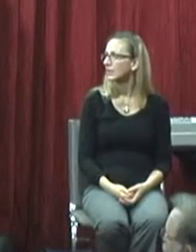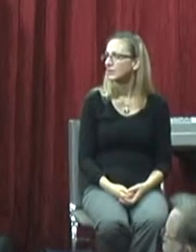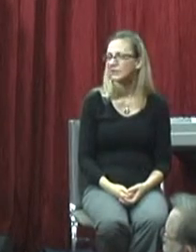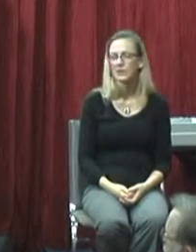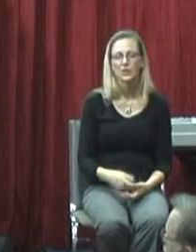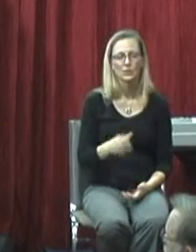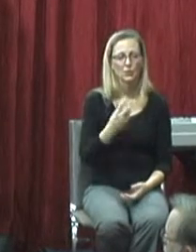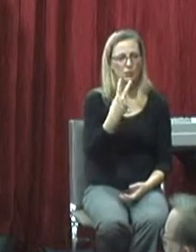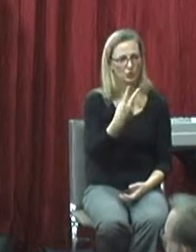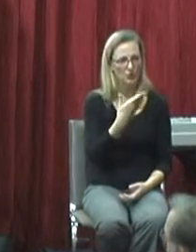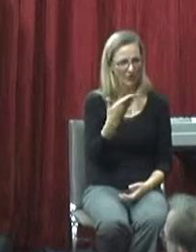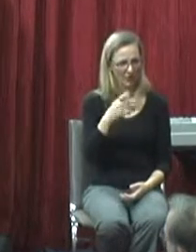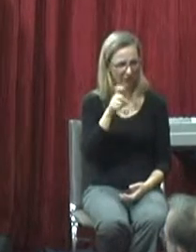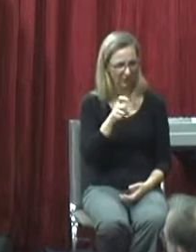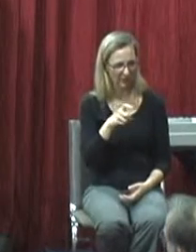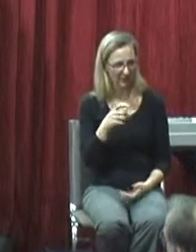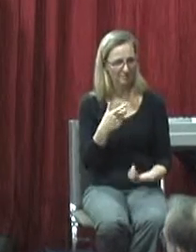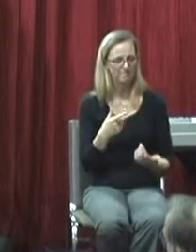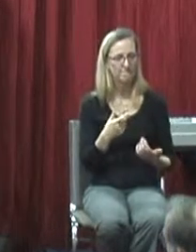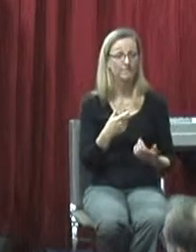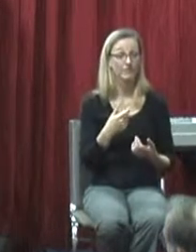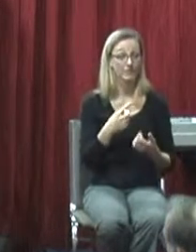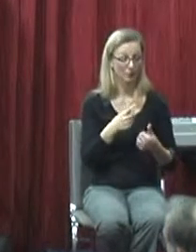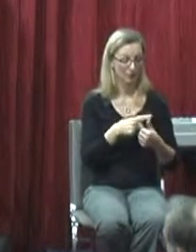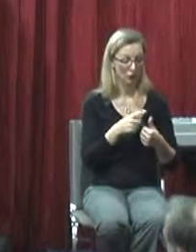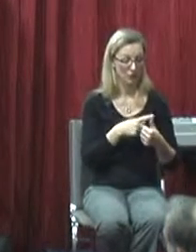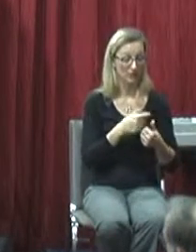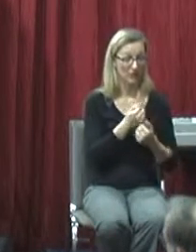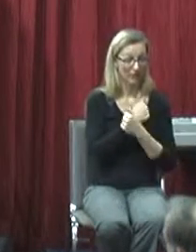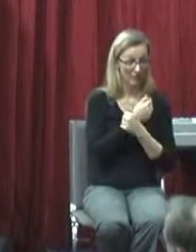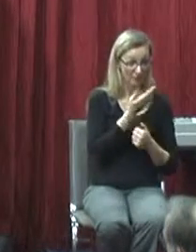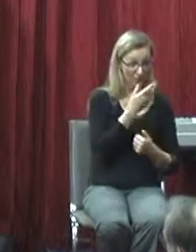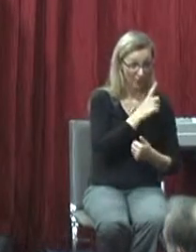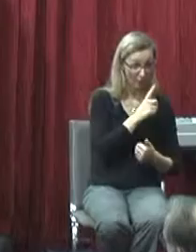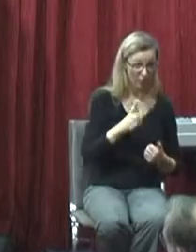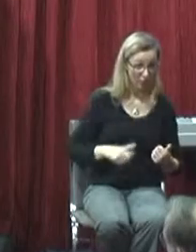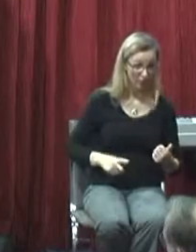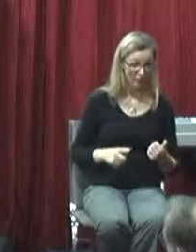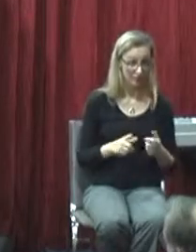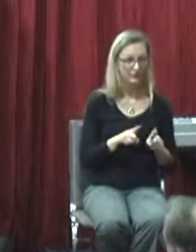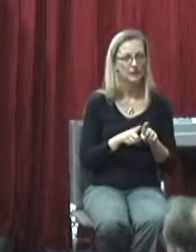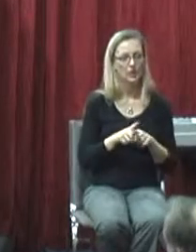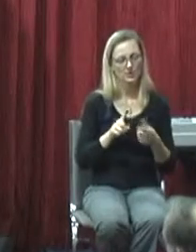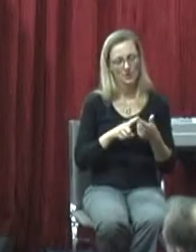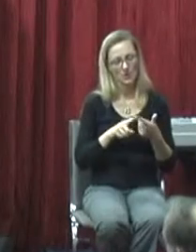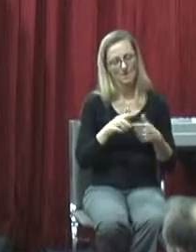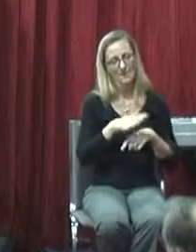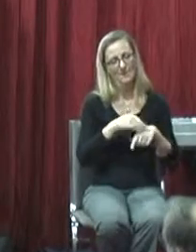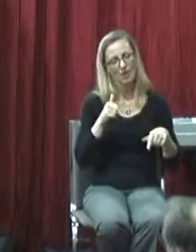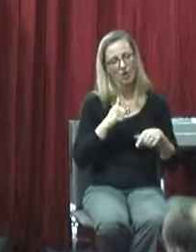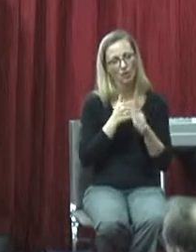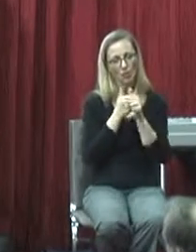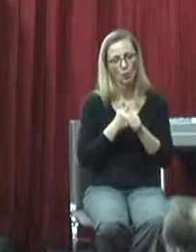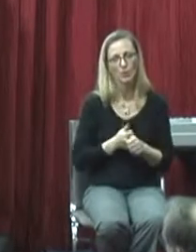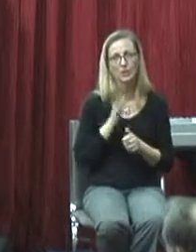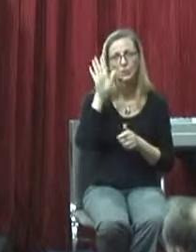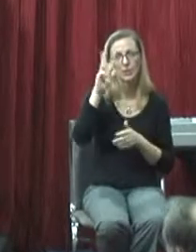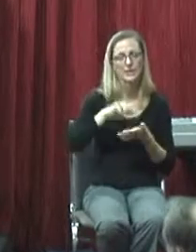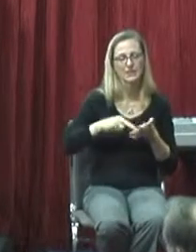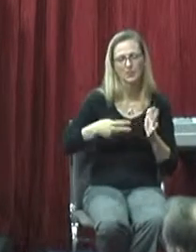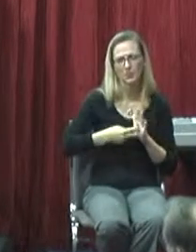Two things. Love the Lord and be called according to his purposes. Everybody see